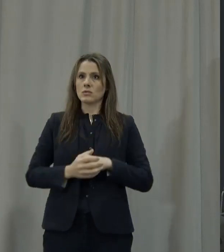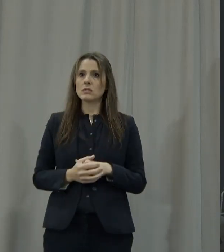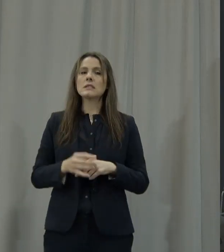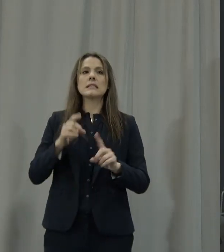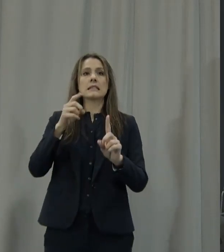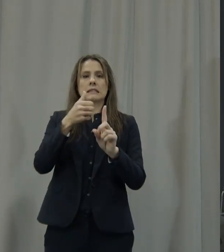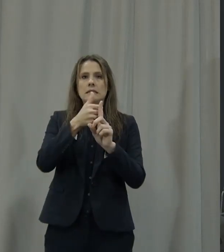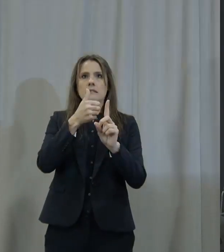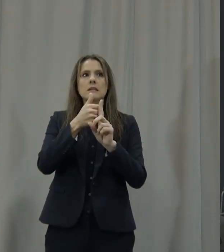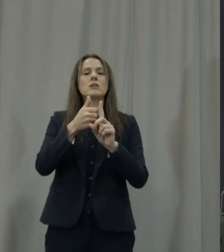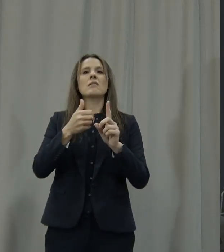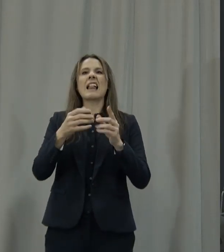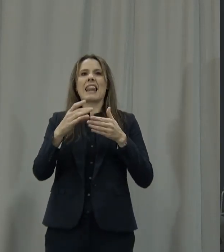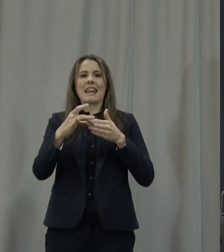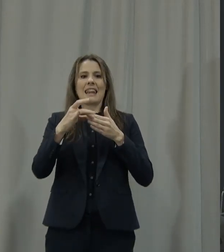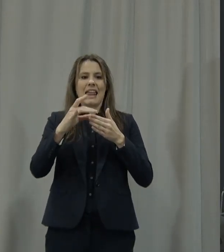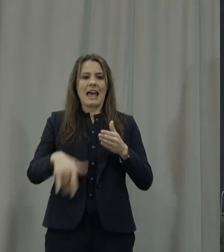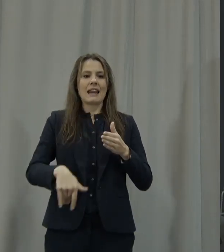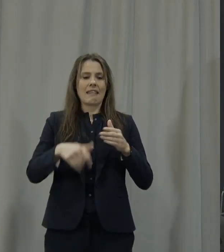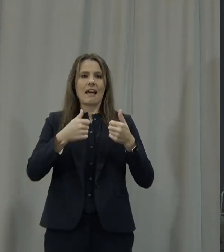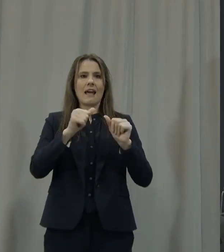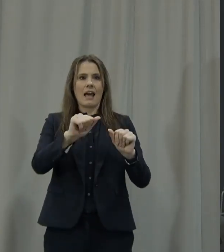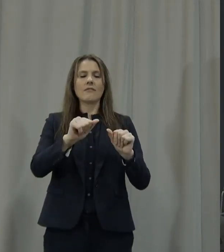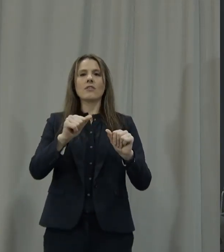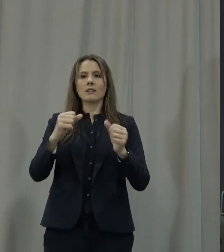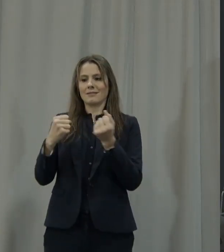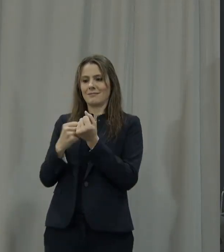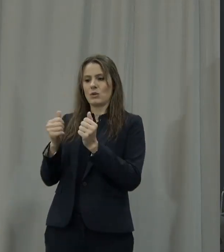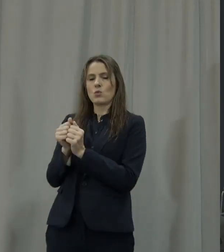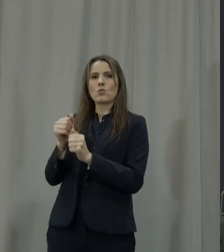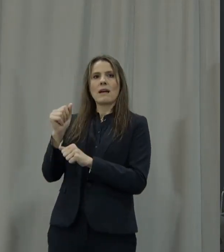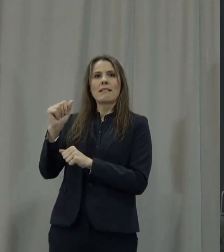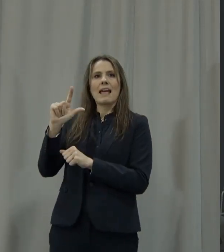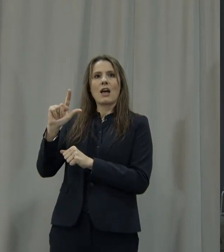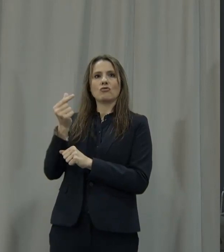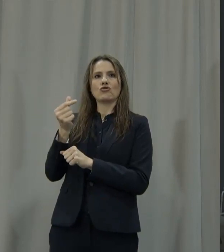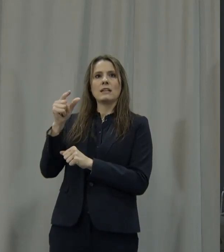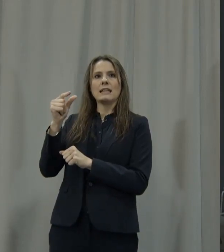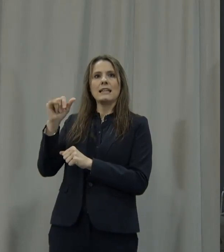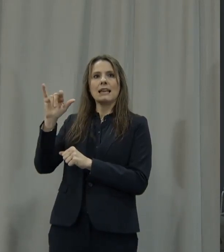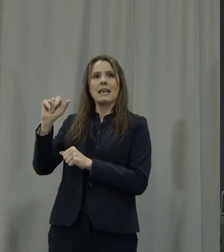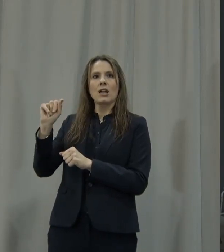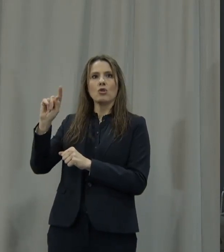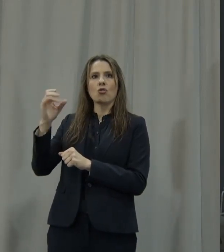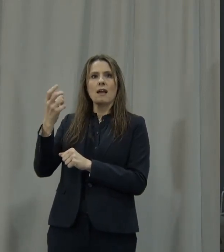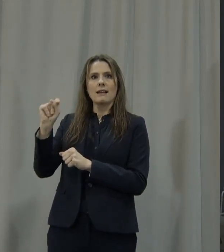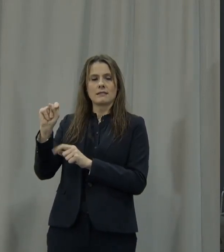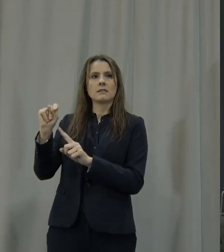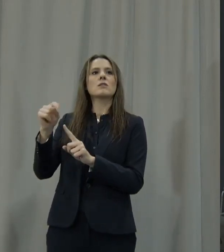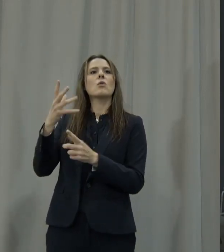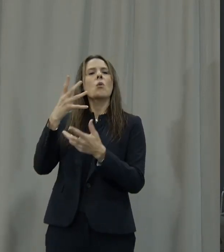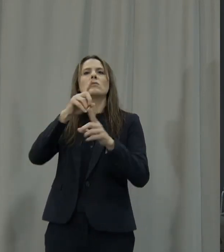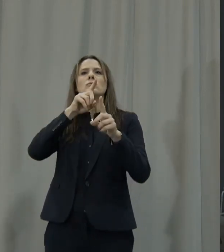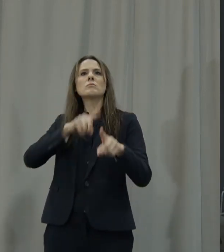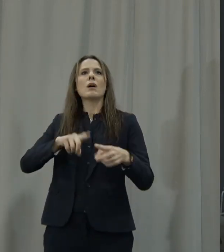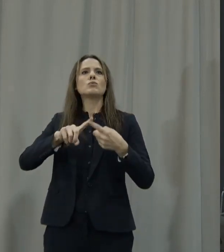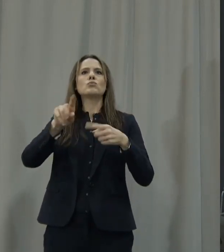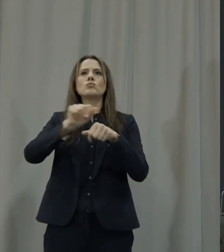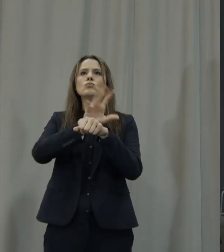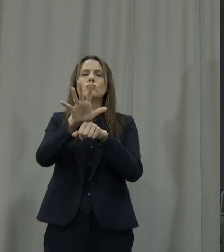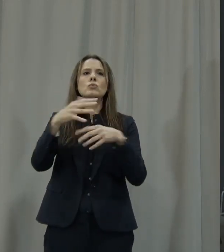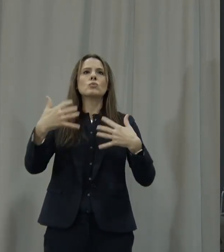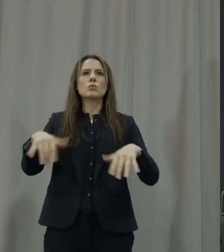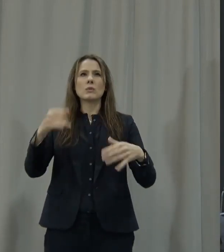of Lieutenant Governor Gilchrist to respond to the pandemic and address racial equity gaps in